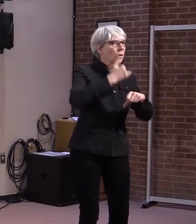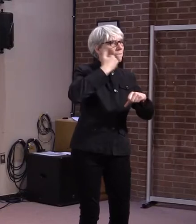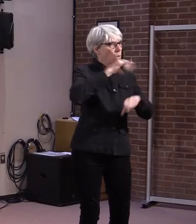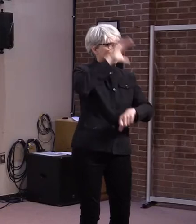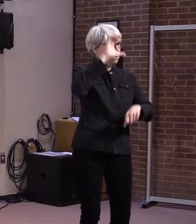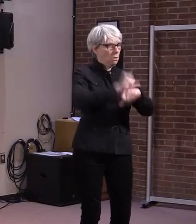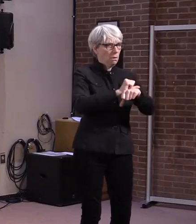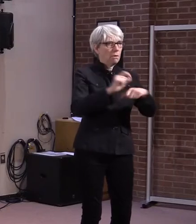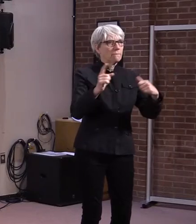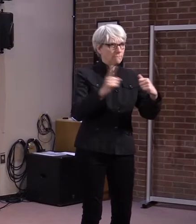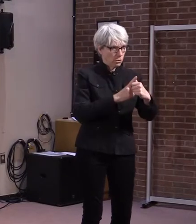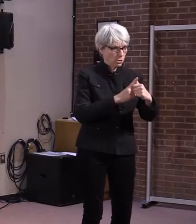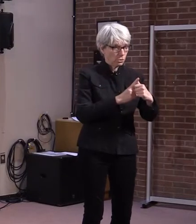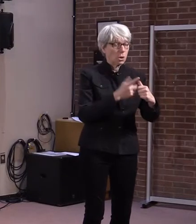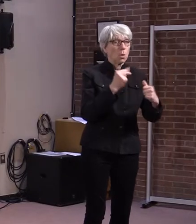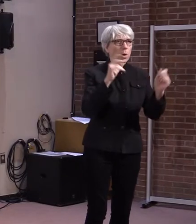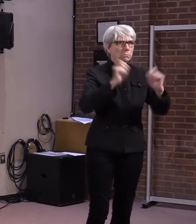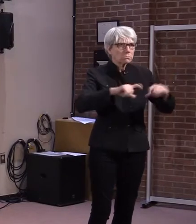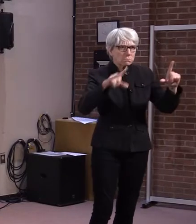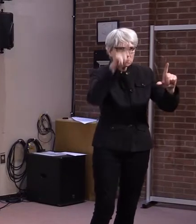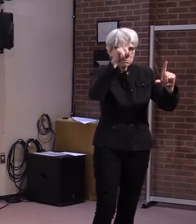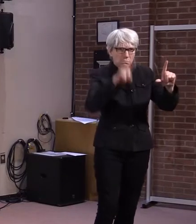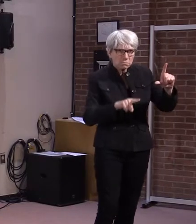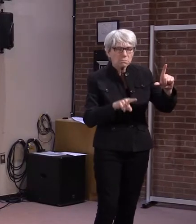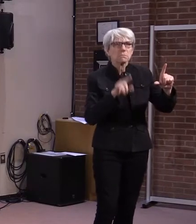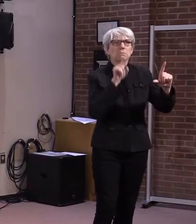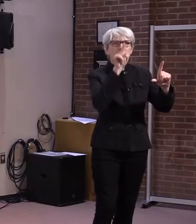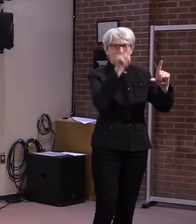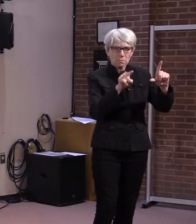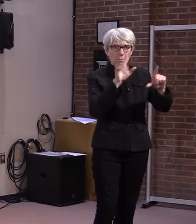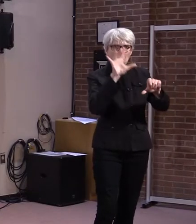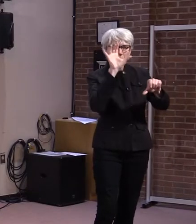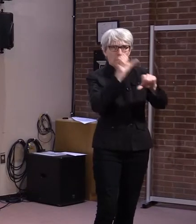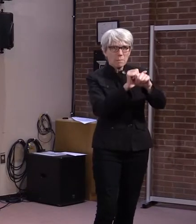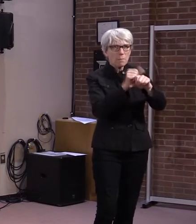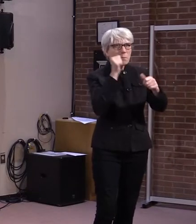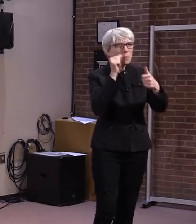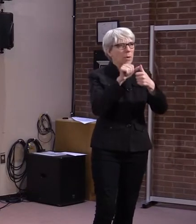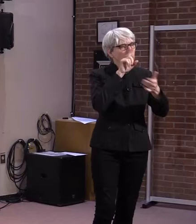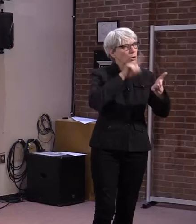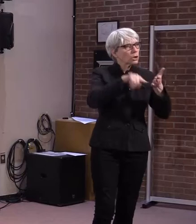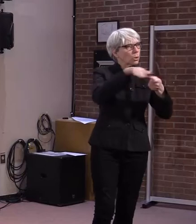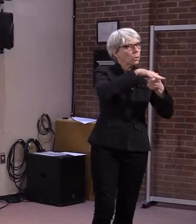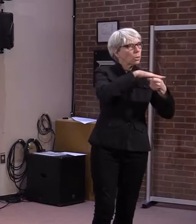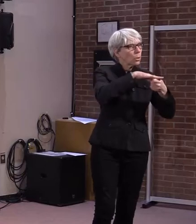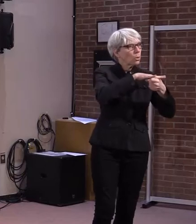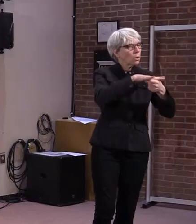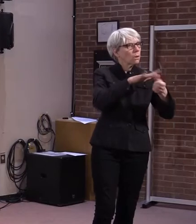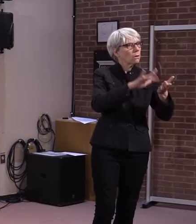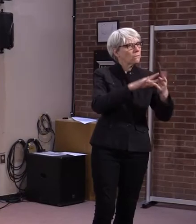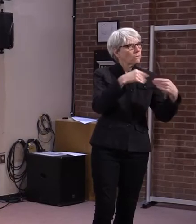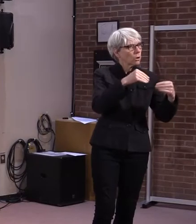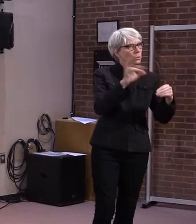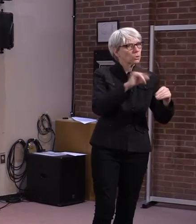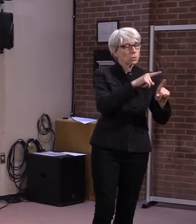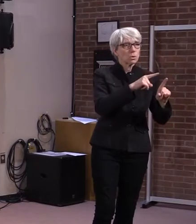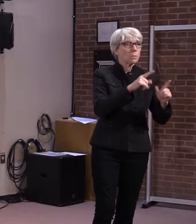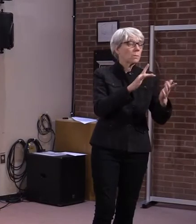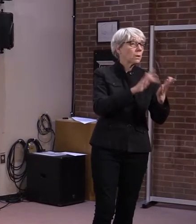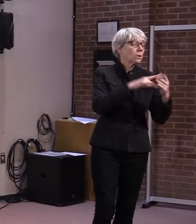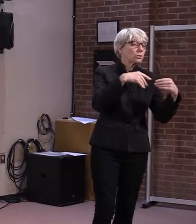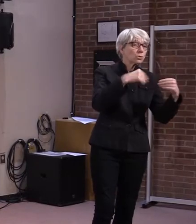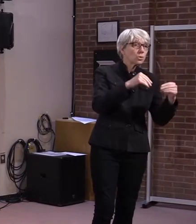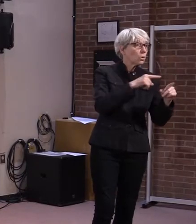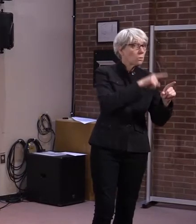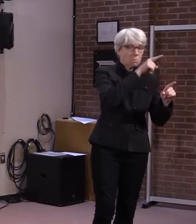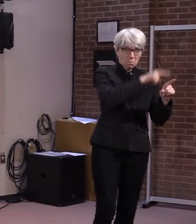registration site, remember to check your local pharmacy website, including the pharmacy at your grocery store nearest